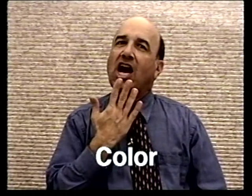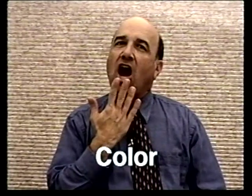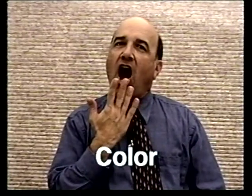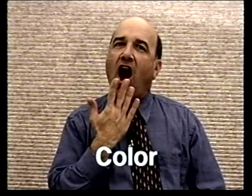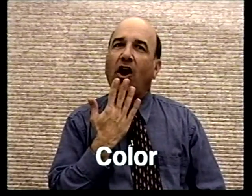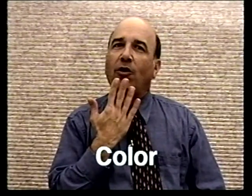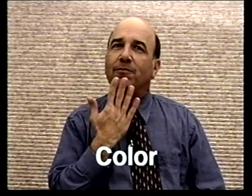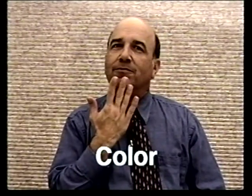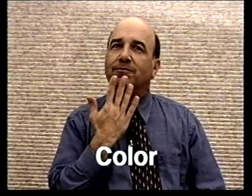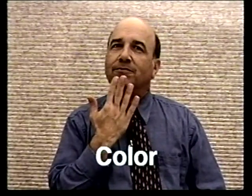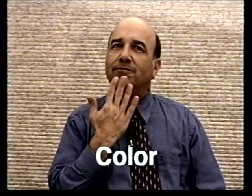Collar.